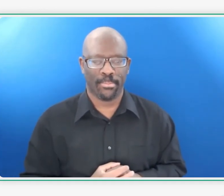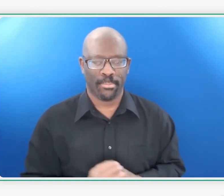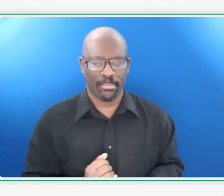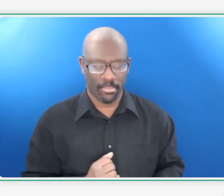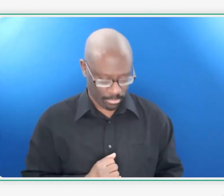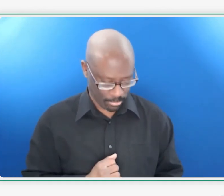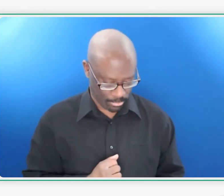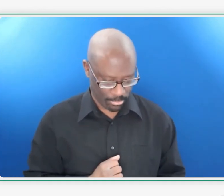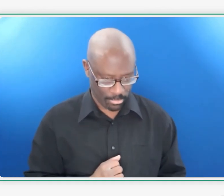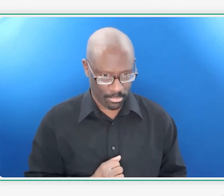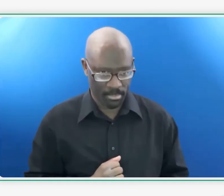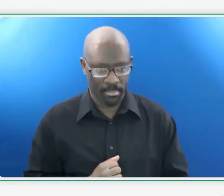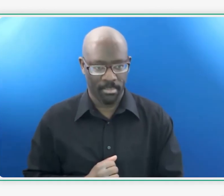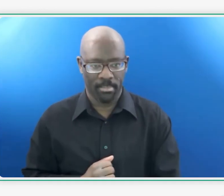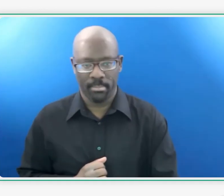up.